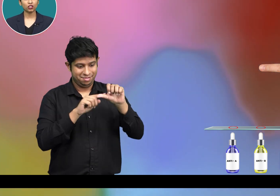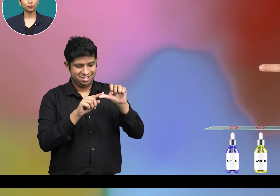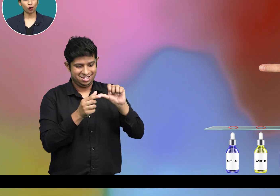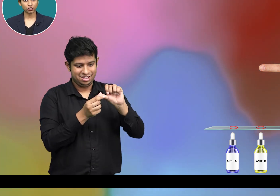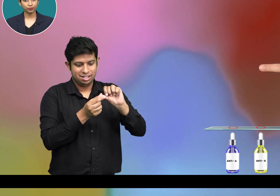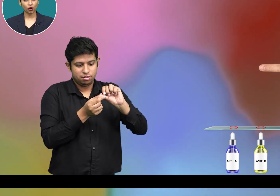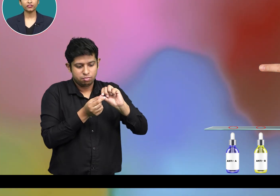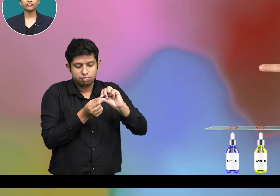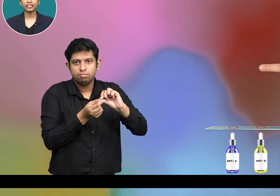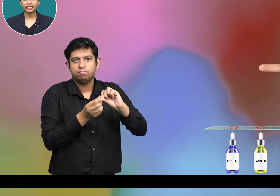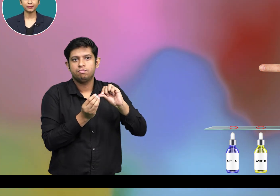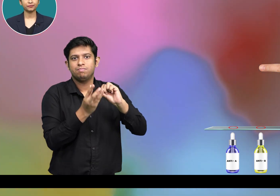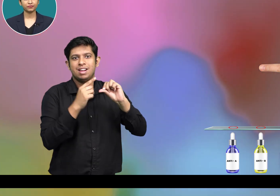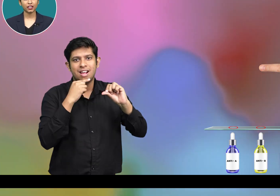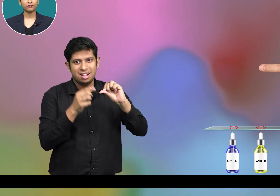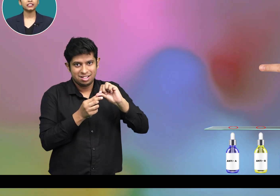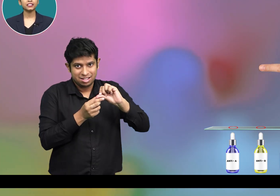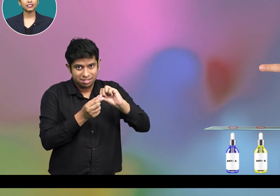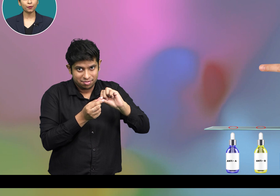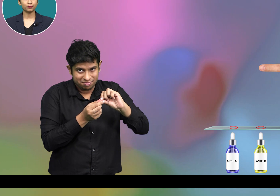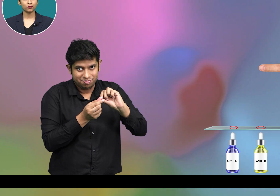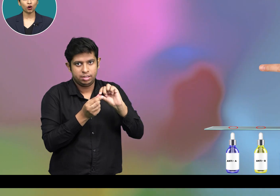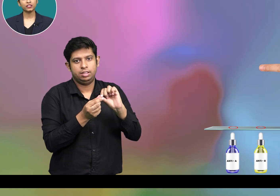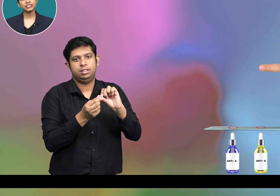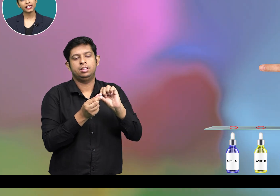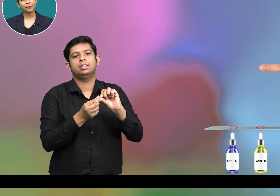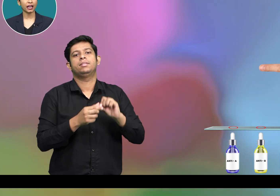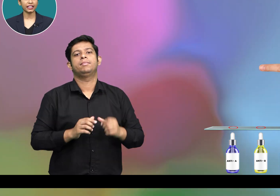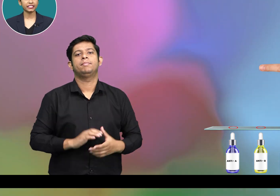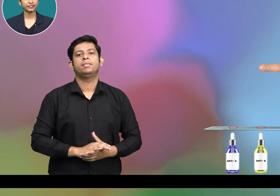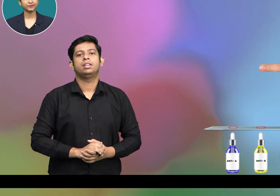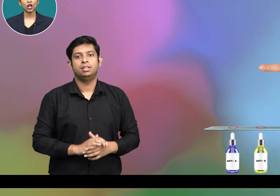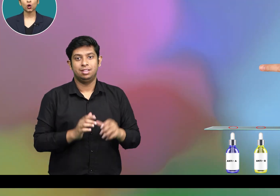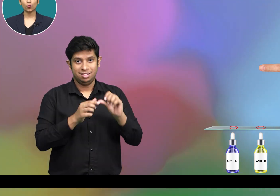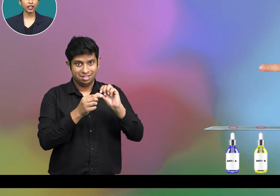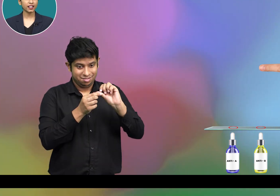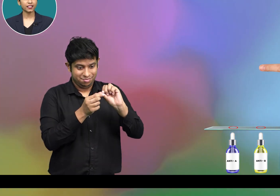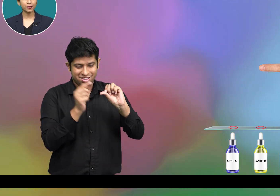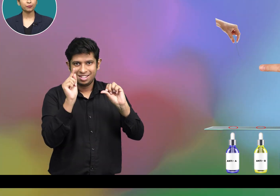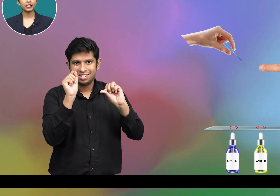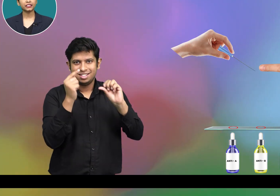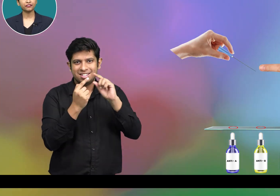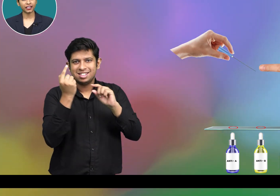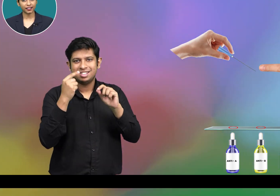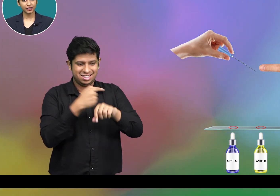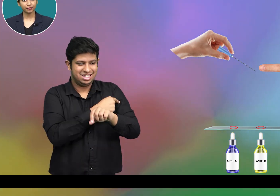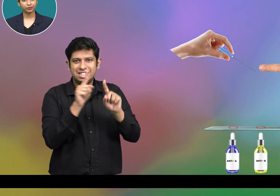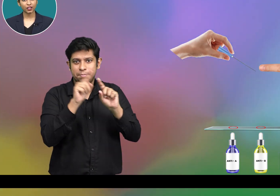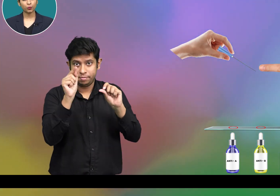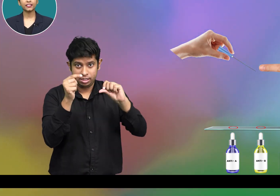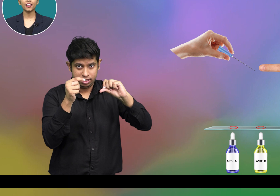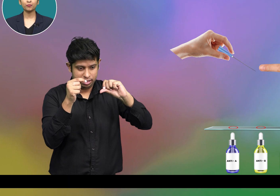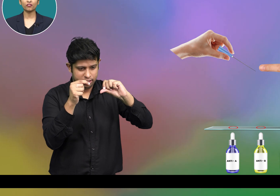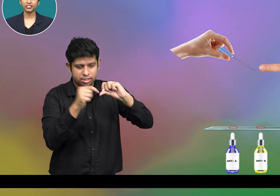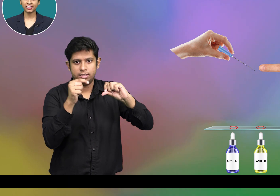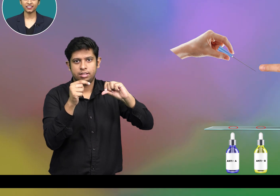Press on the bottom of the fingertip with the thumb of the same hand. Quickly prick the fingertip